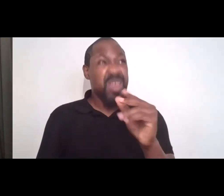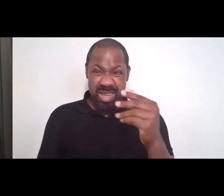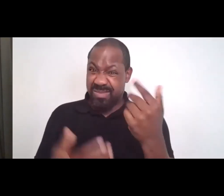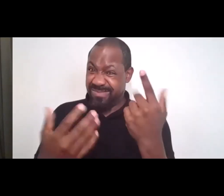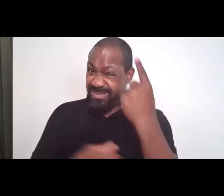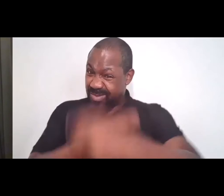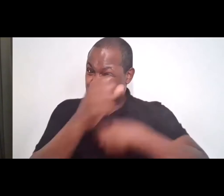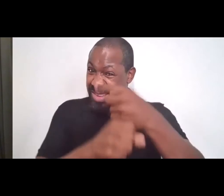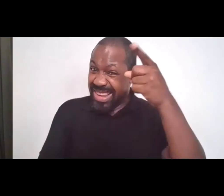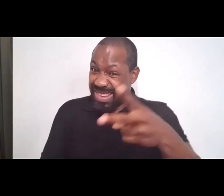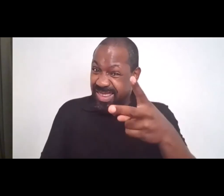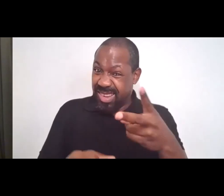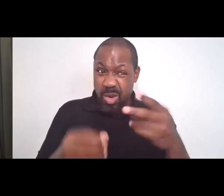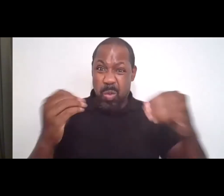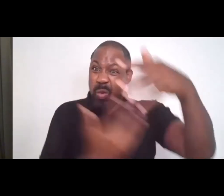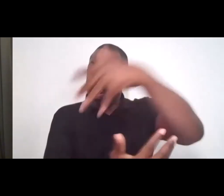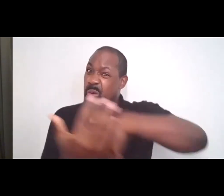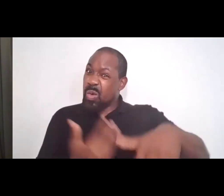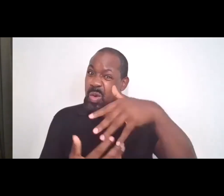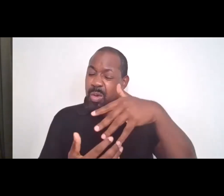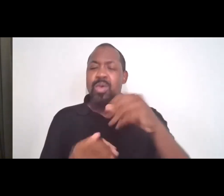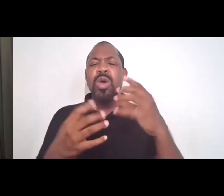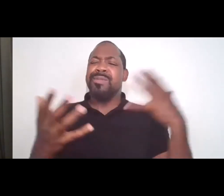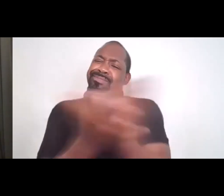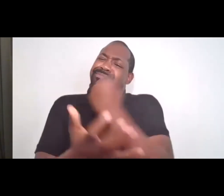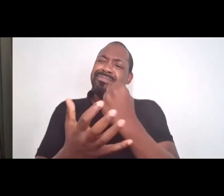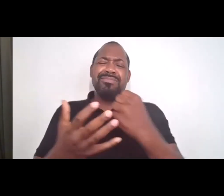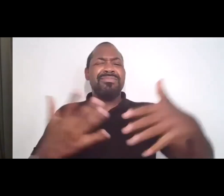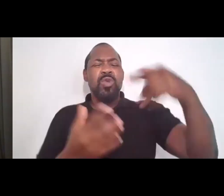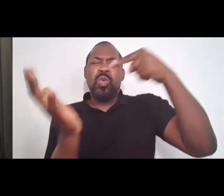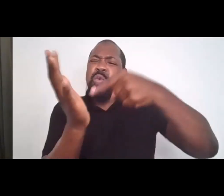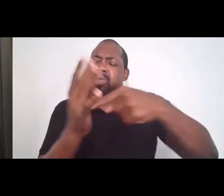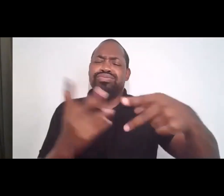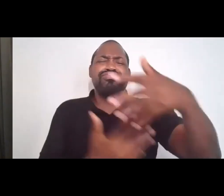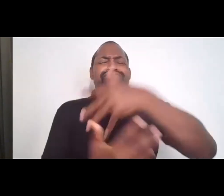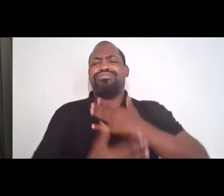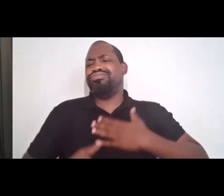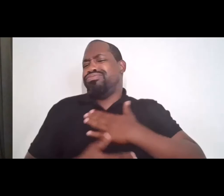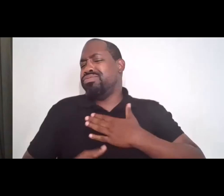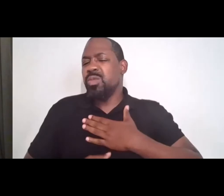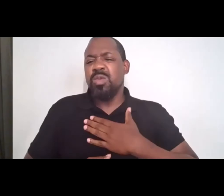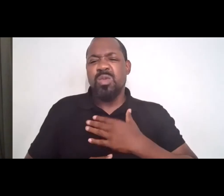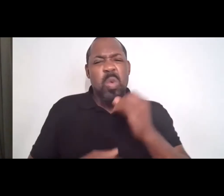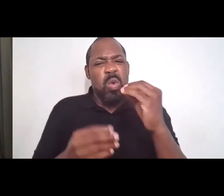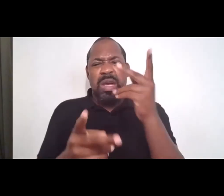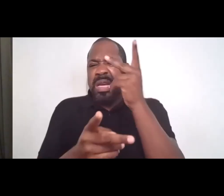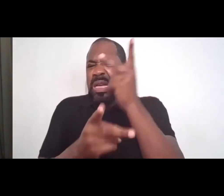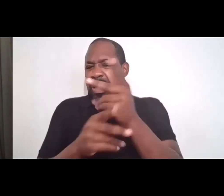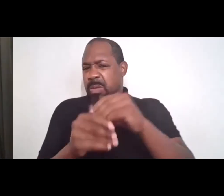last year we could not have it. So we've had no social events for deaf people in a year and a half. And I know people are looking